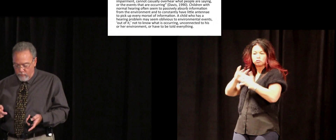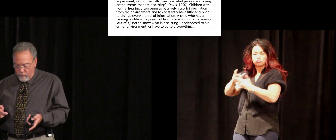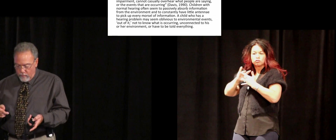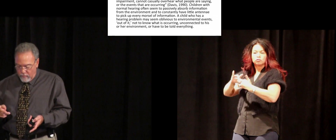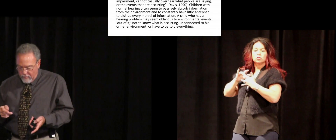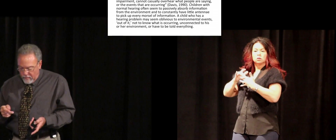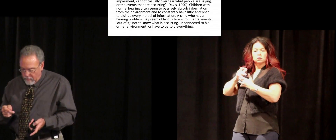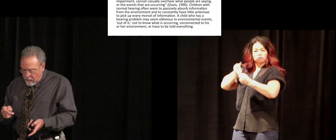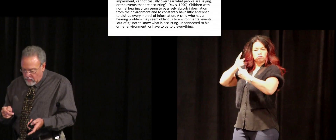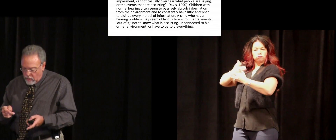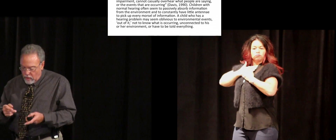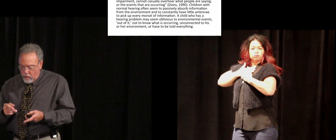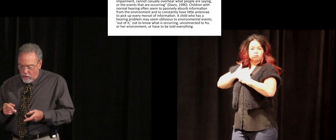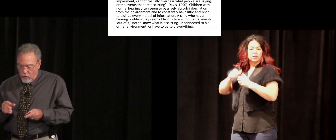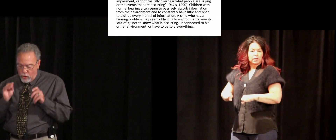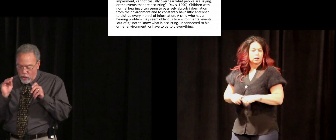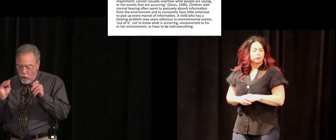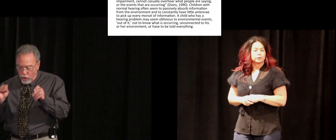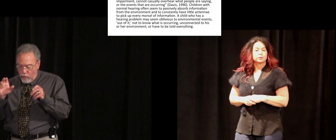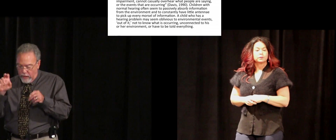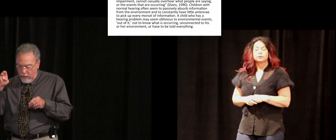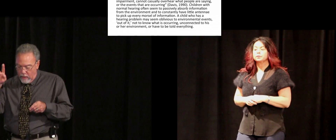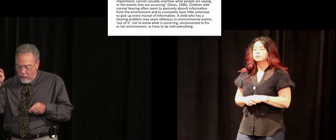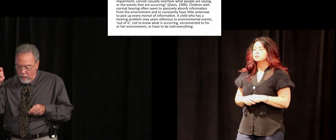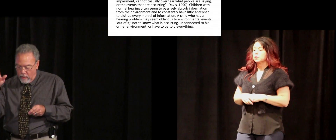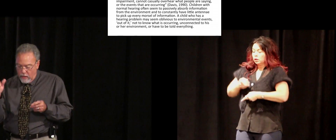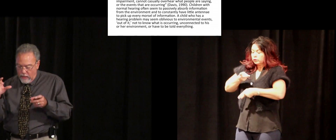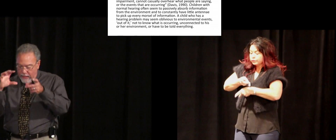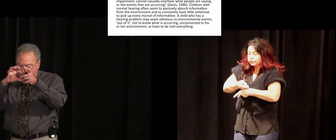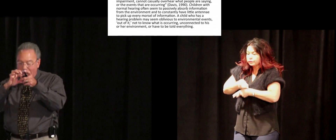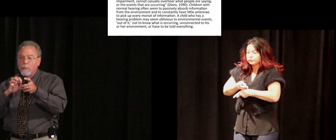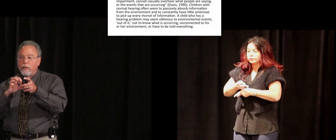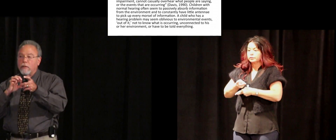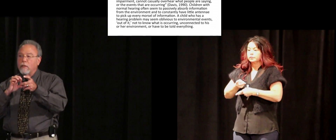huge. And it drives how we react to it.